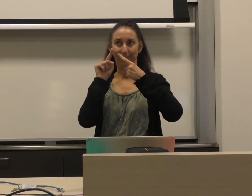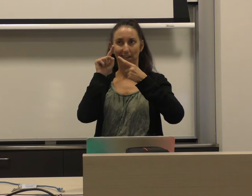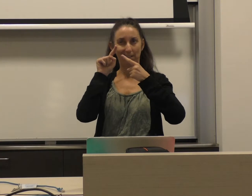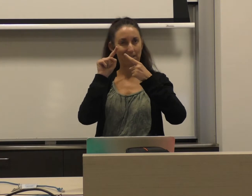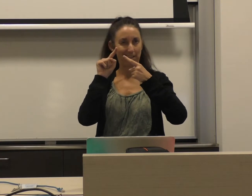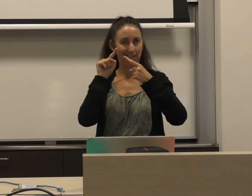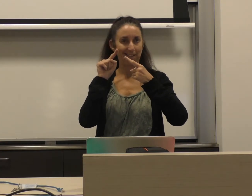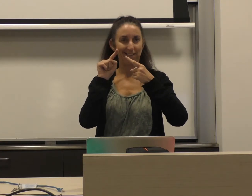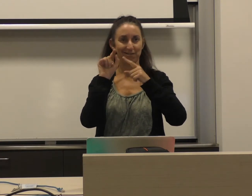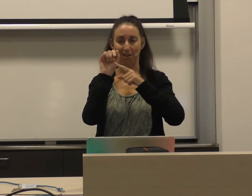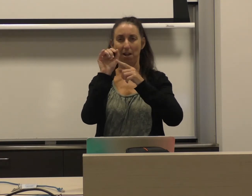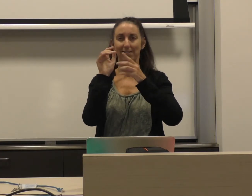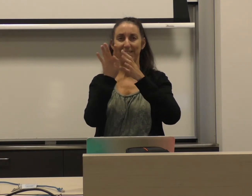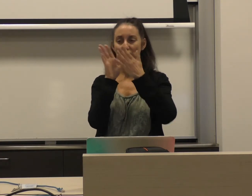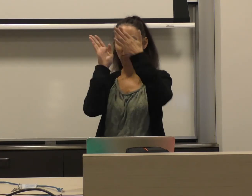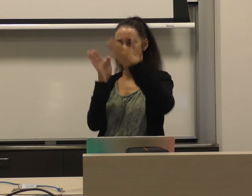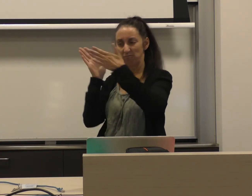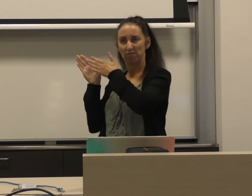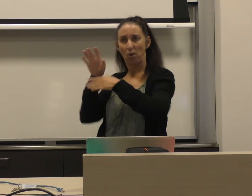move back a little bit as well. So there's a slight